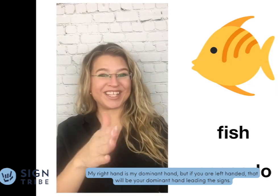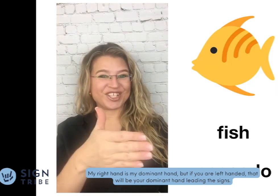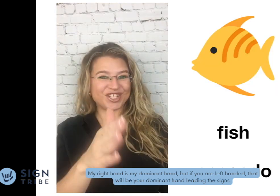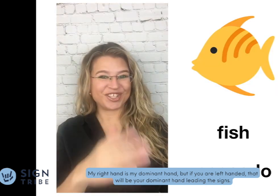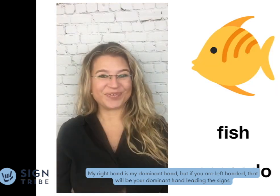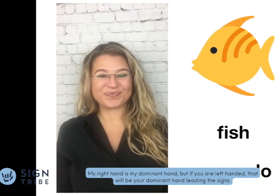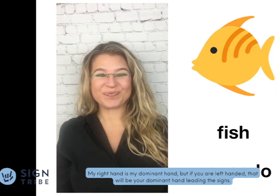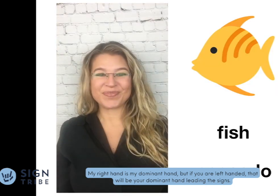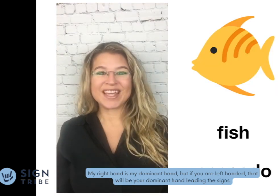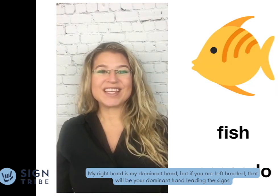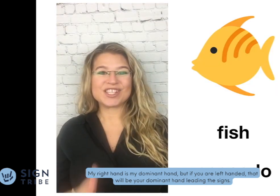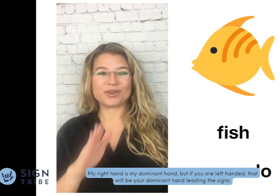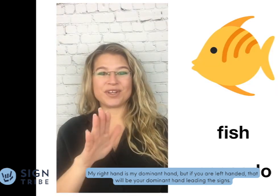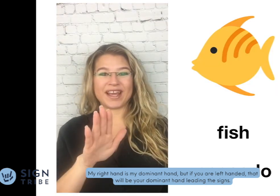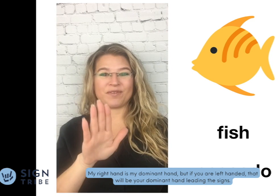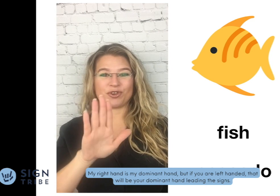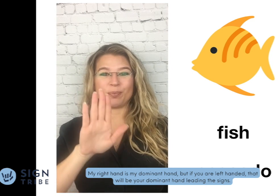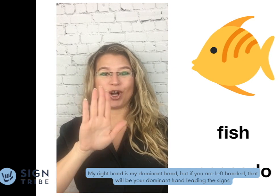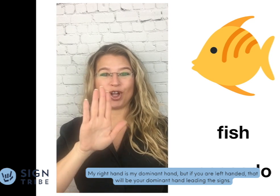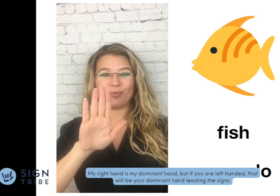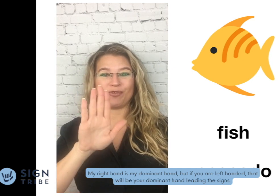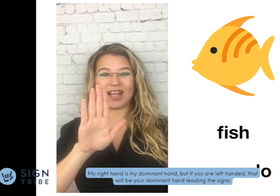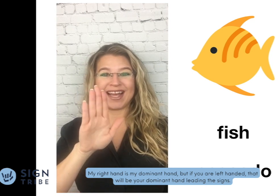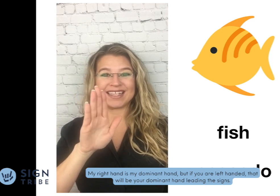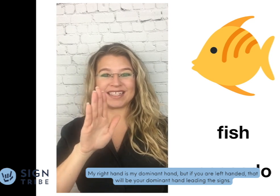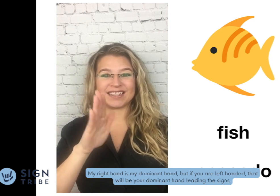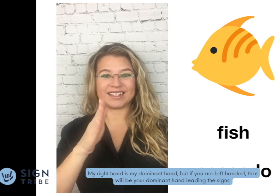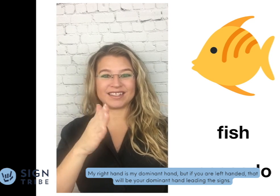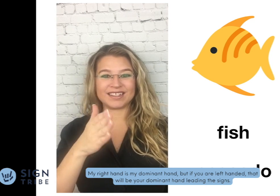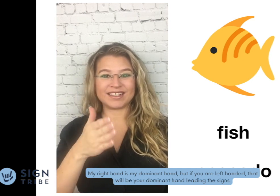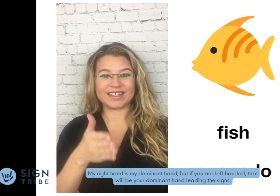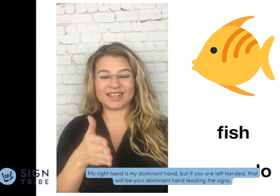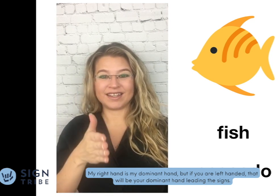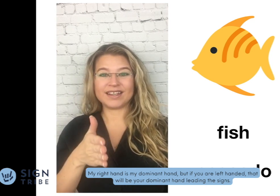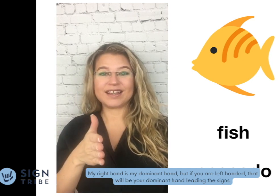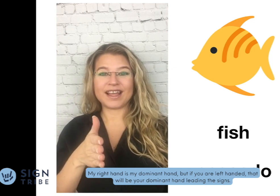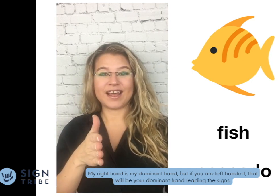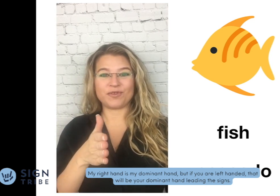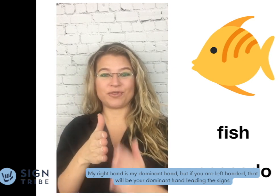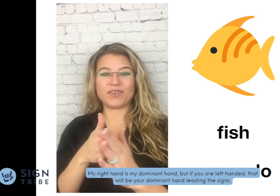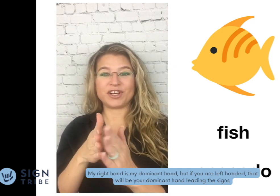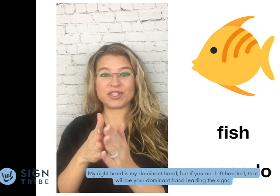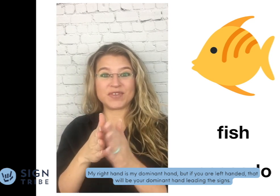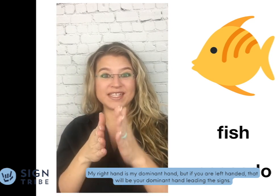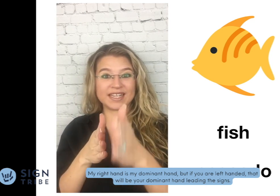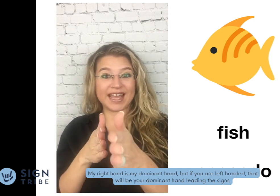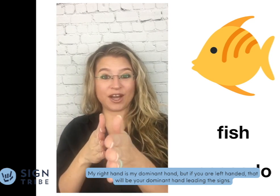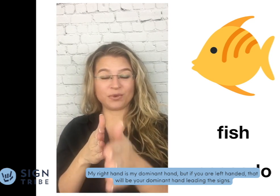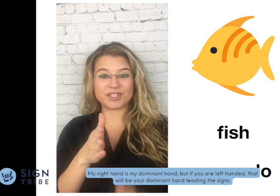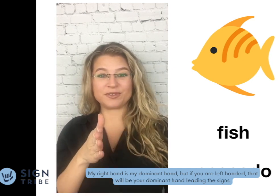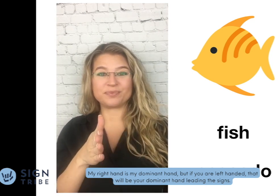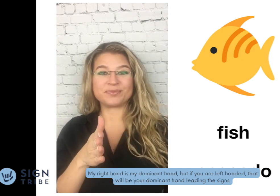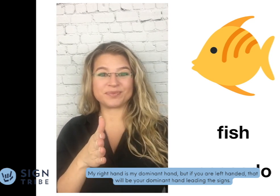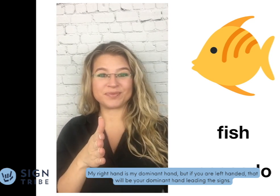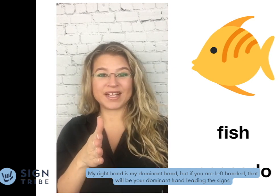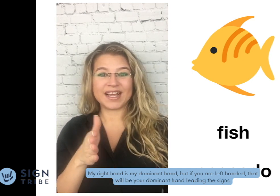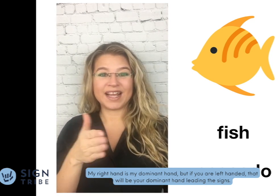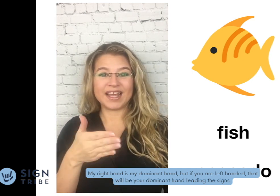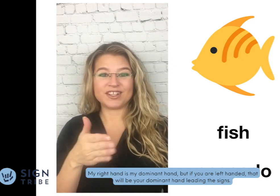Fish. So you're going to have your palm flat, have your fingers facing out, and just